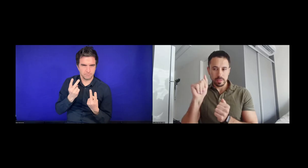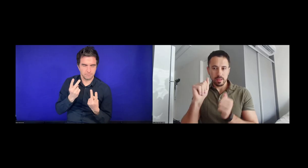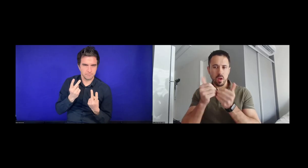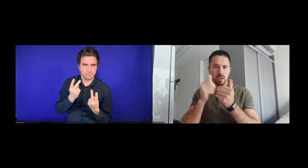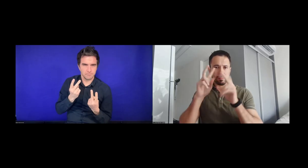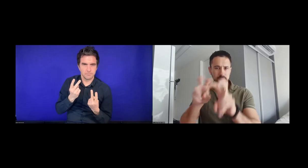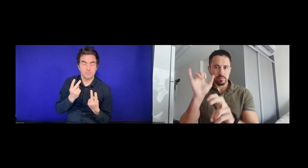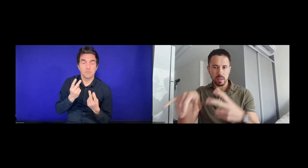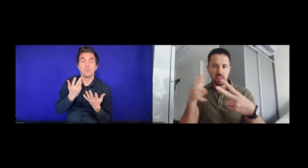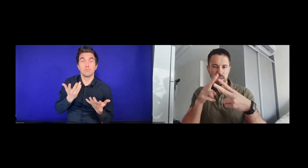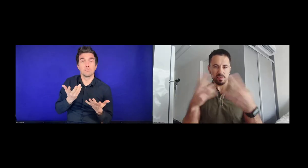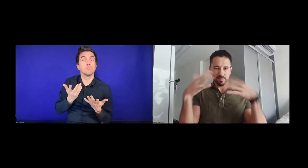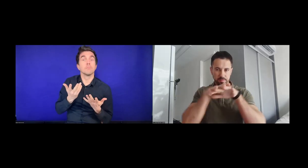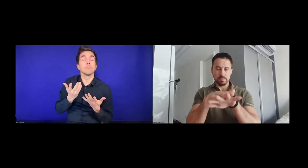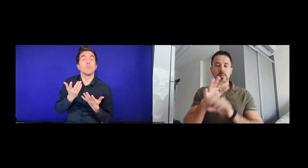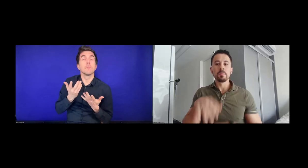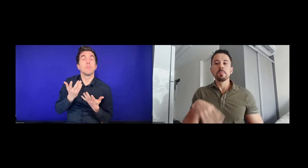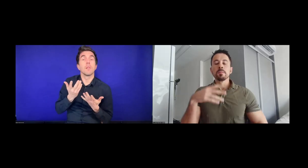wait, do it again. 1 second.